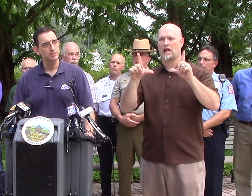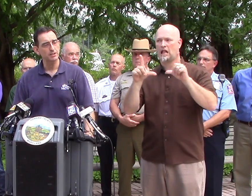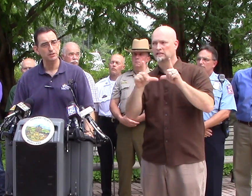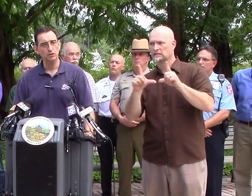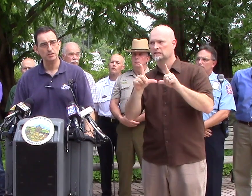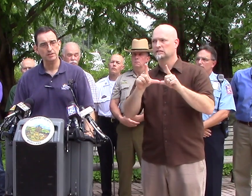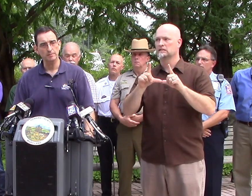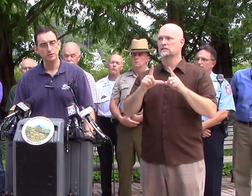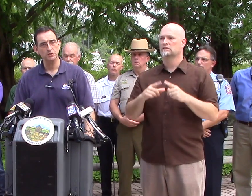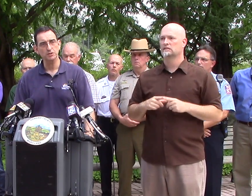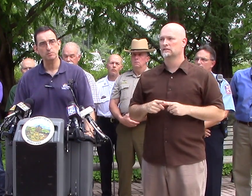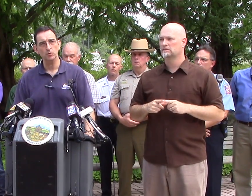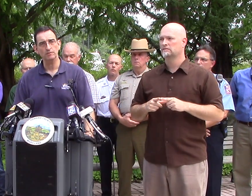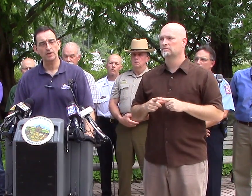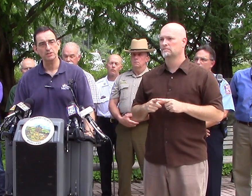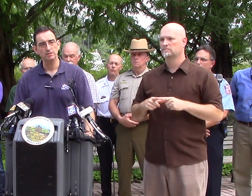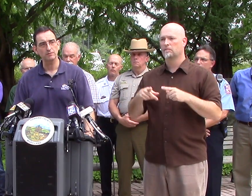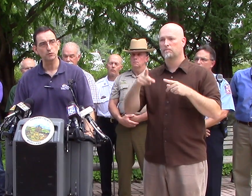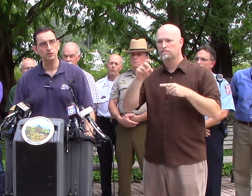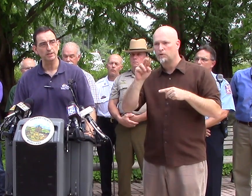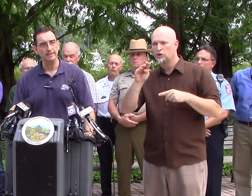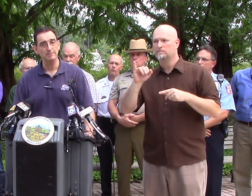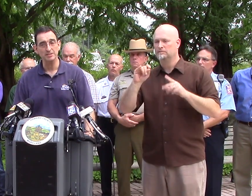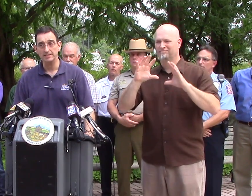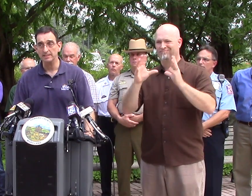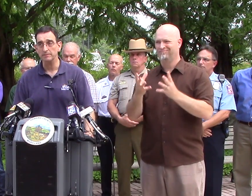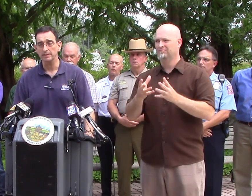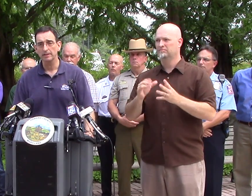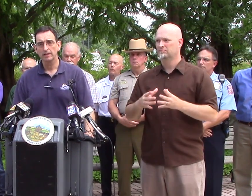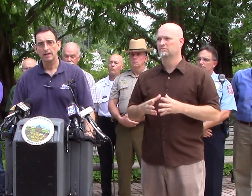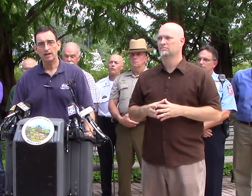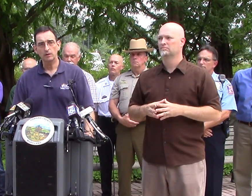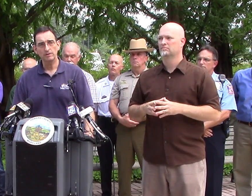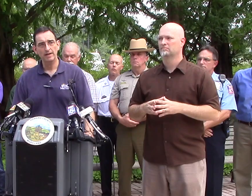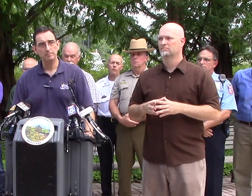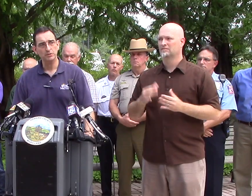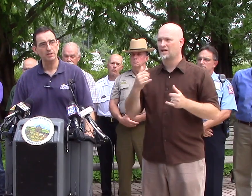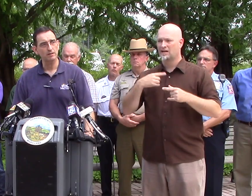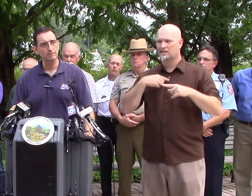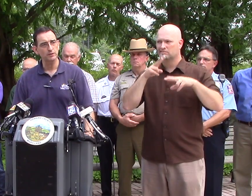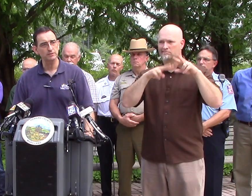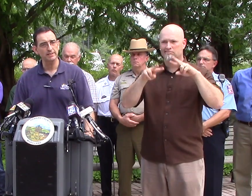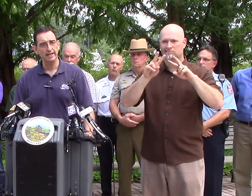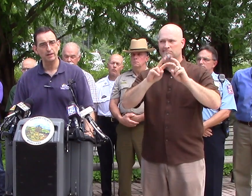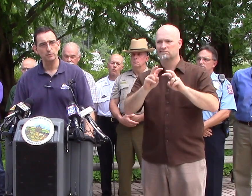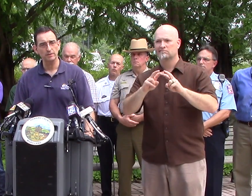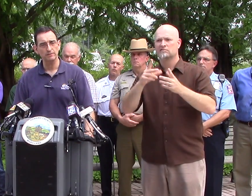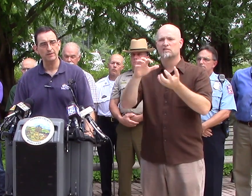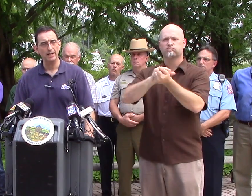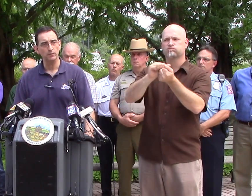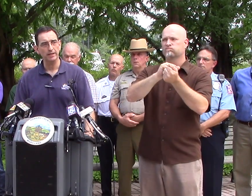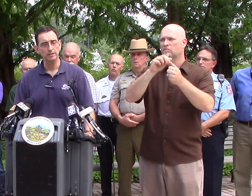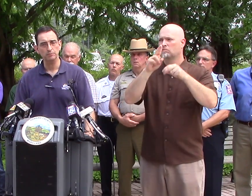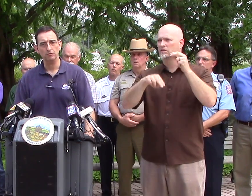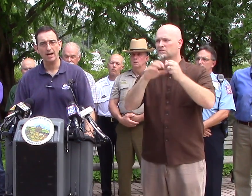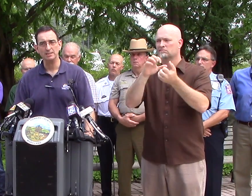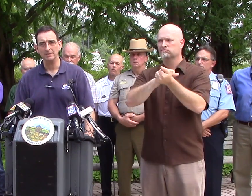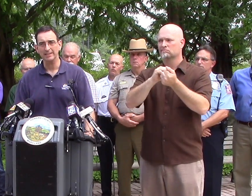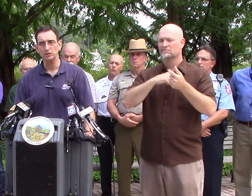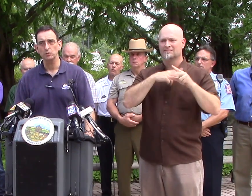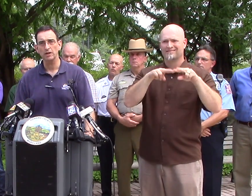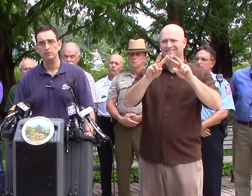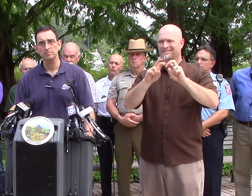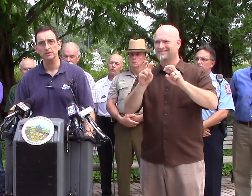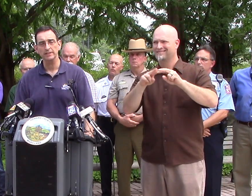lead agency in charge of the emergency support function for damage assessment. We've had personnel in the field today. We've evaluated